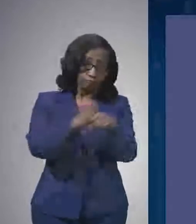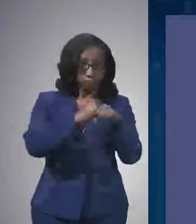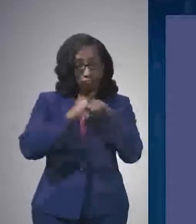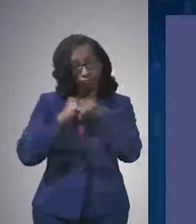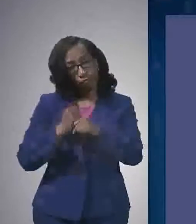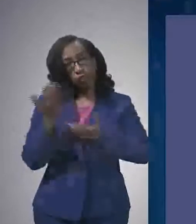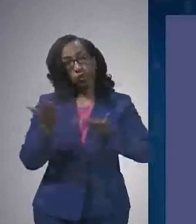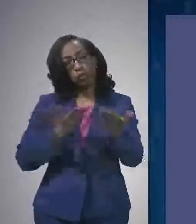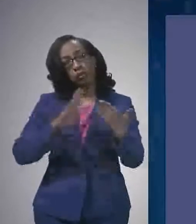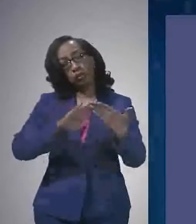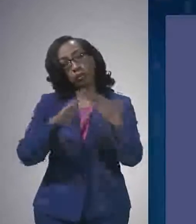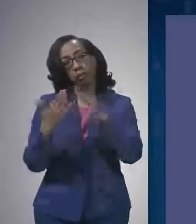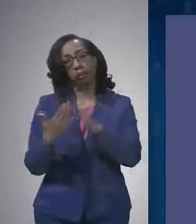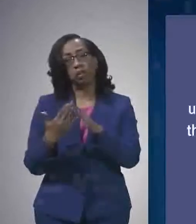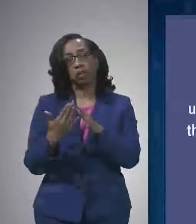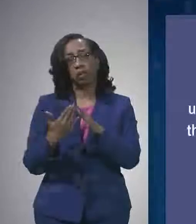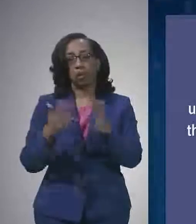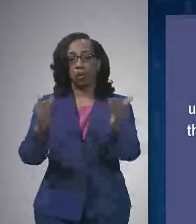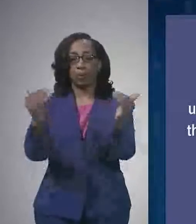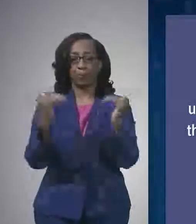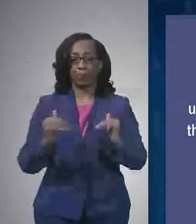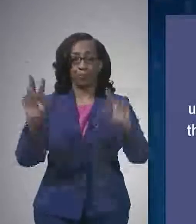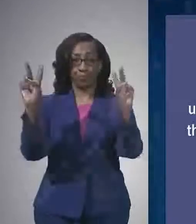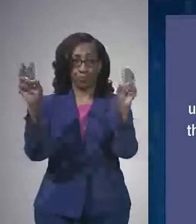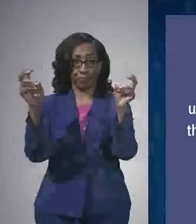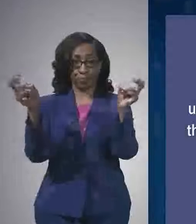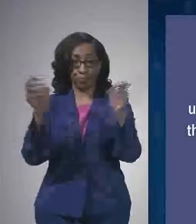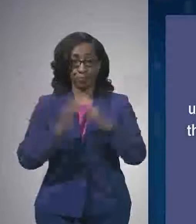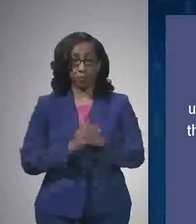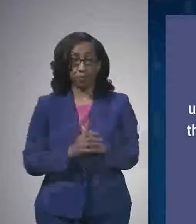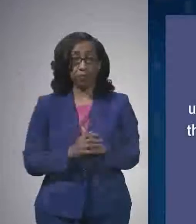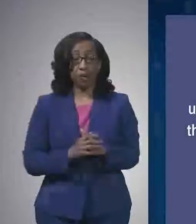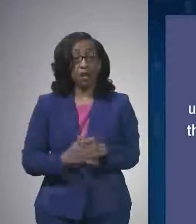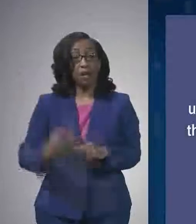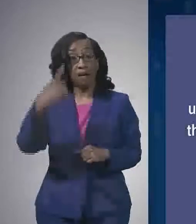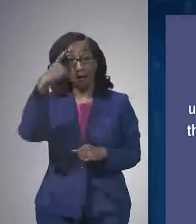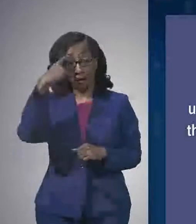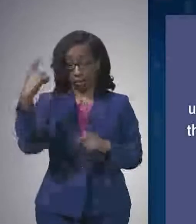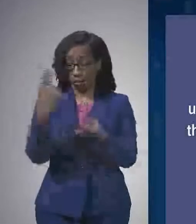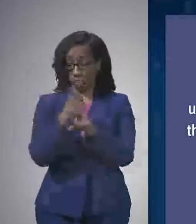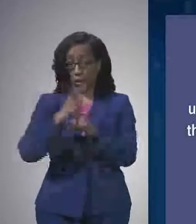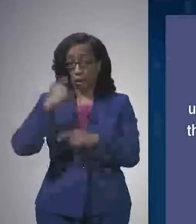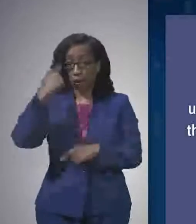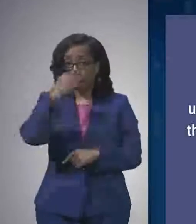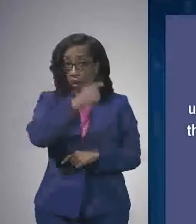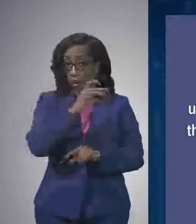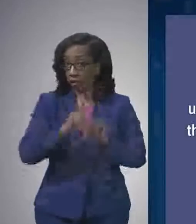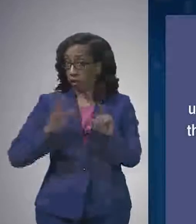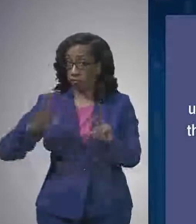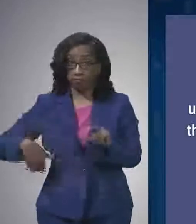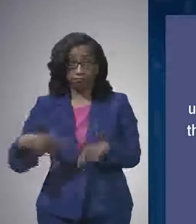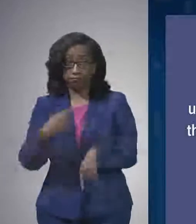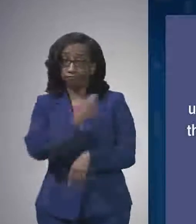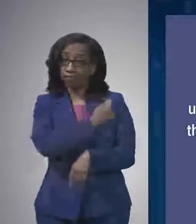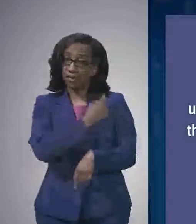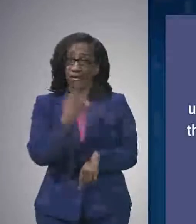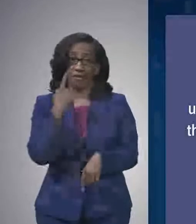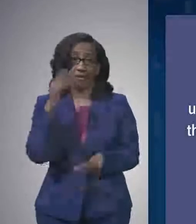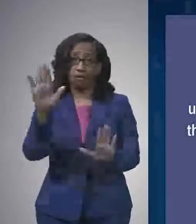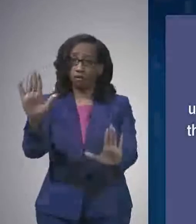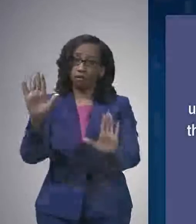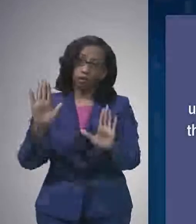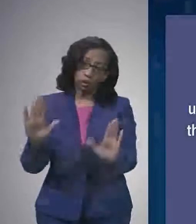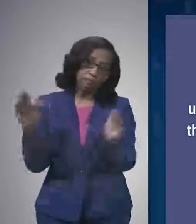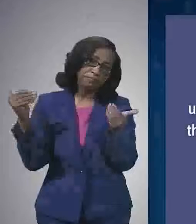the community. Or comments like this one: I do think regular testing of the unvaccinated would be a great thing to